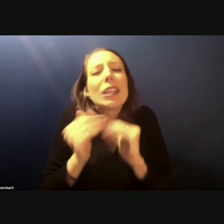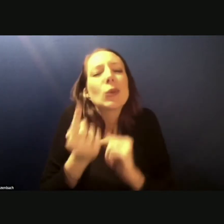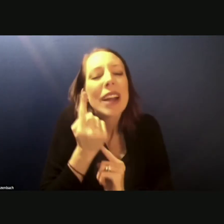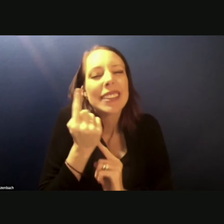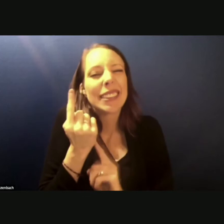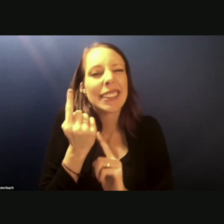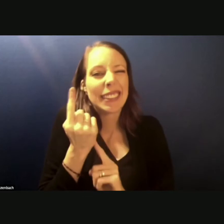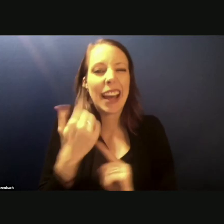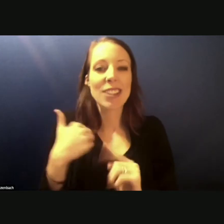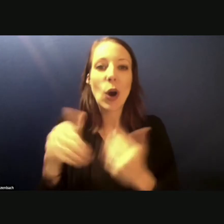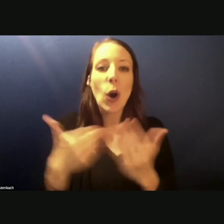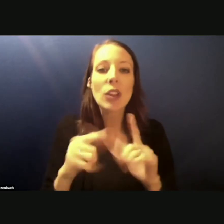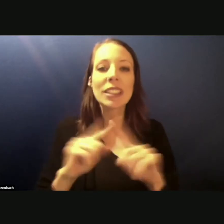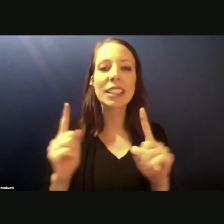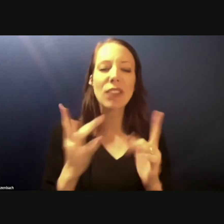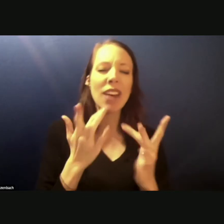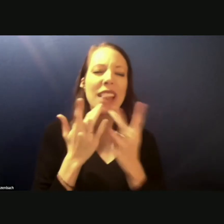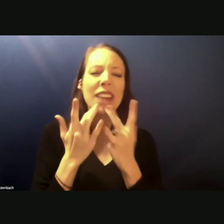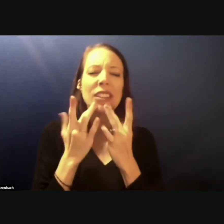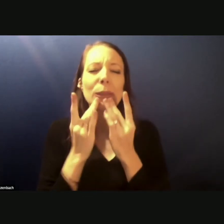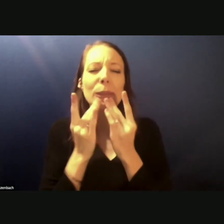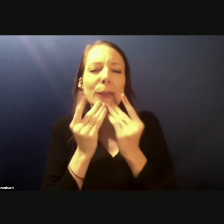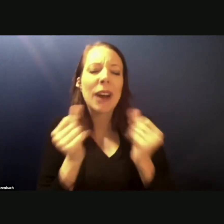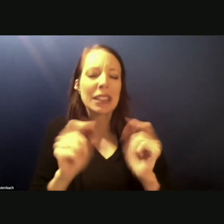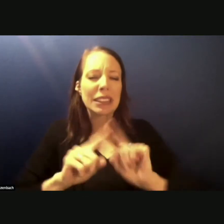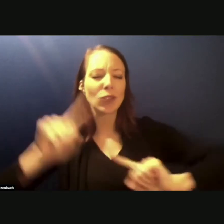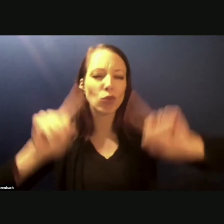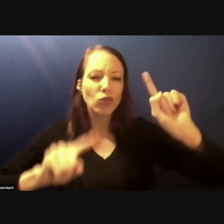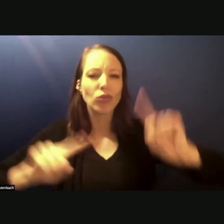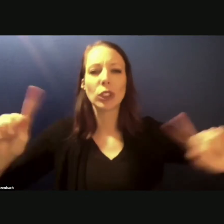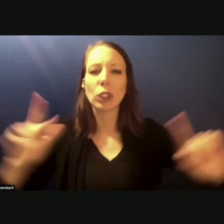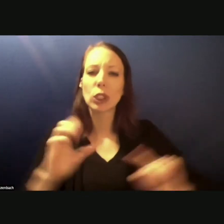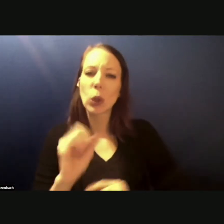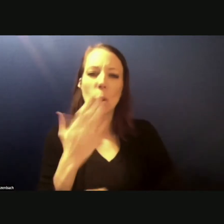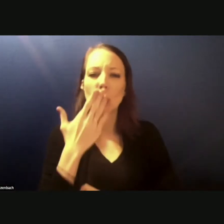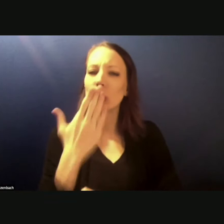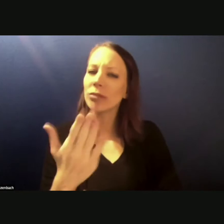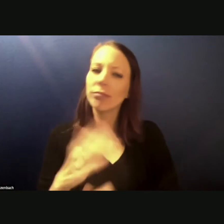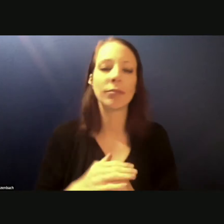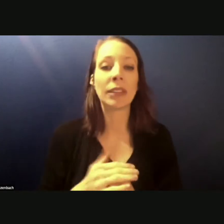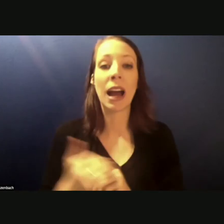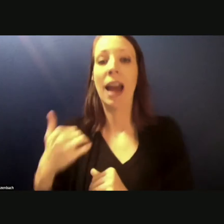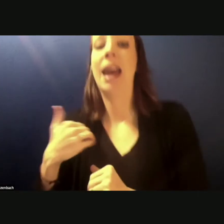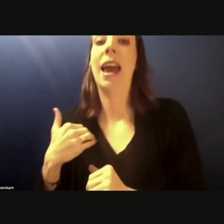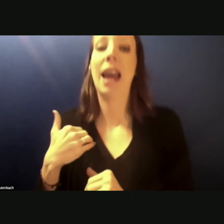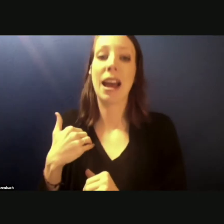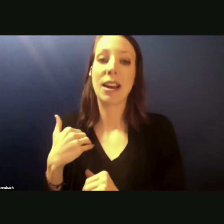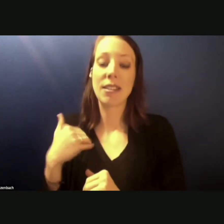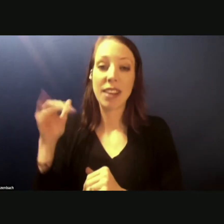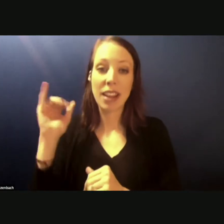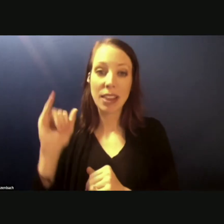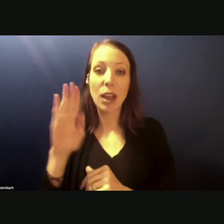Because it has like all of the flavor. It's so good. So I have the Brussels sprouts. It